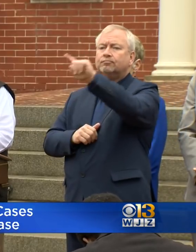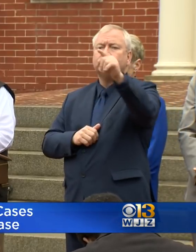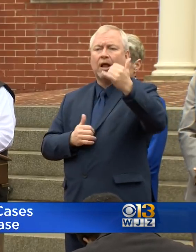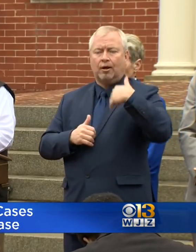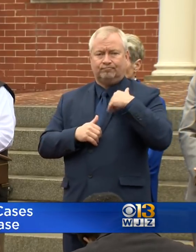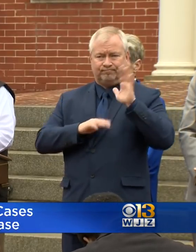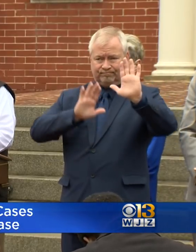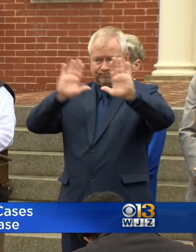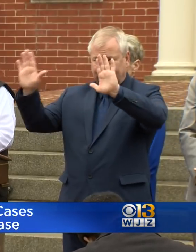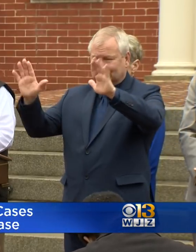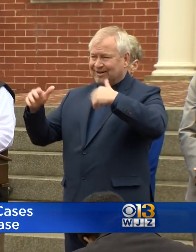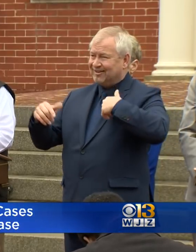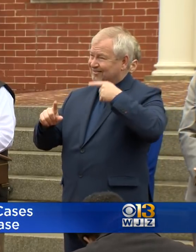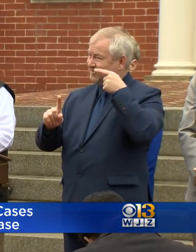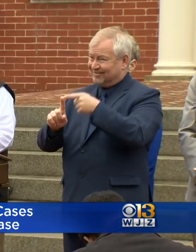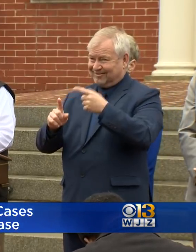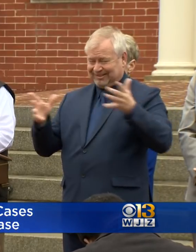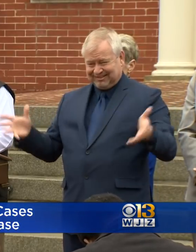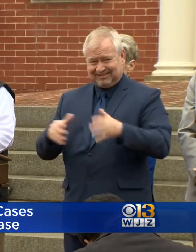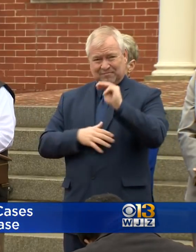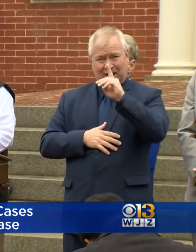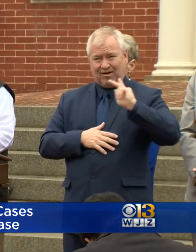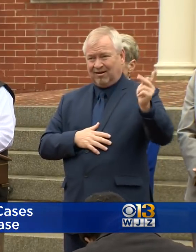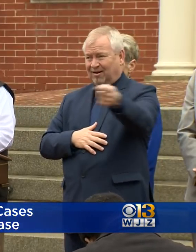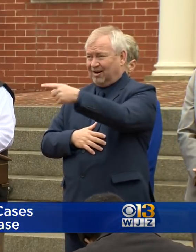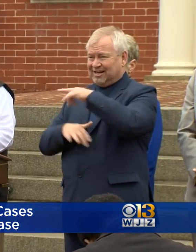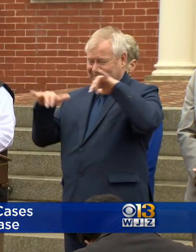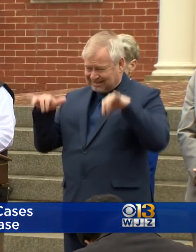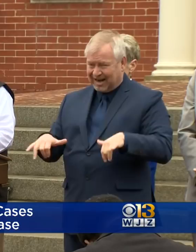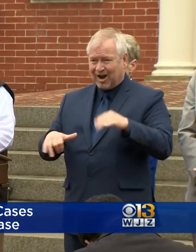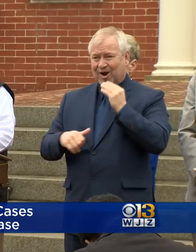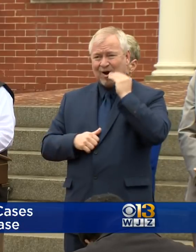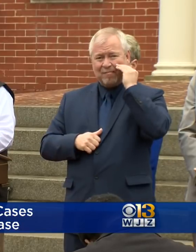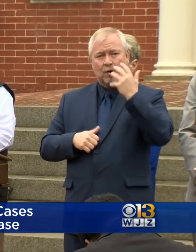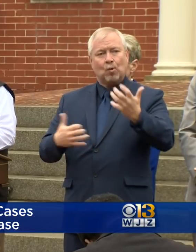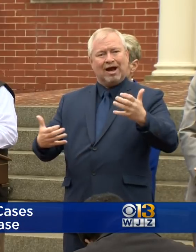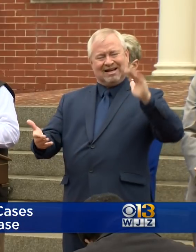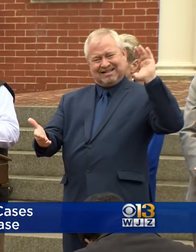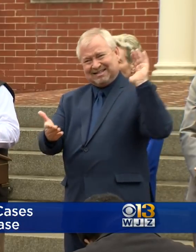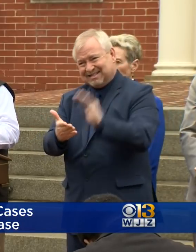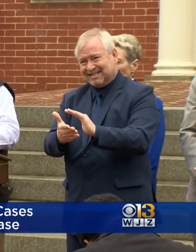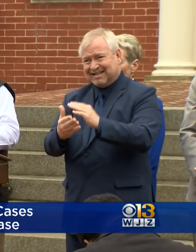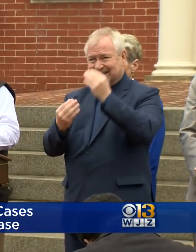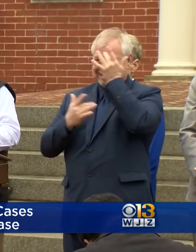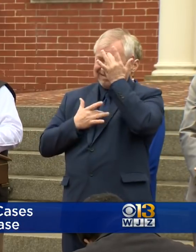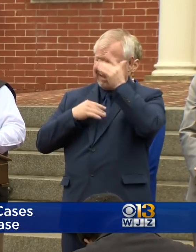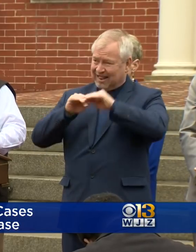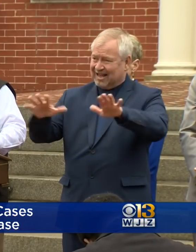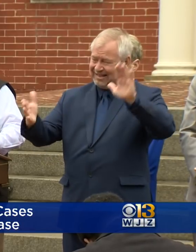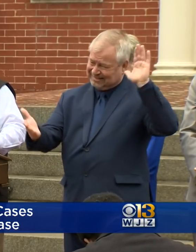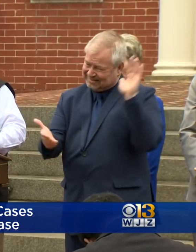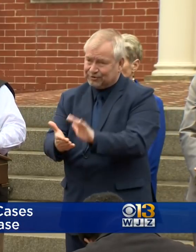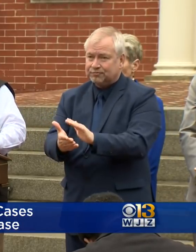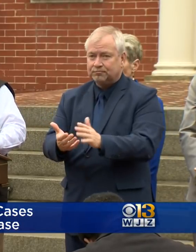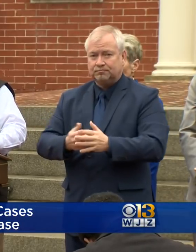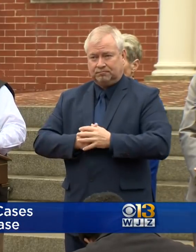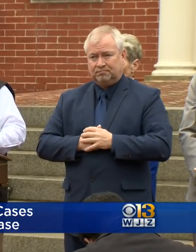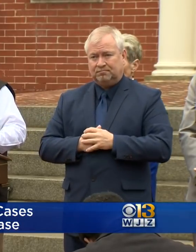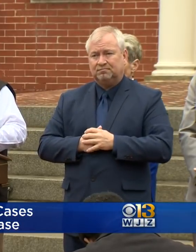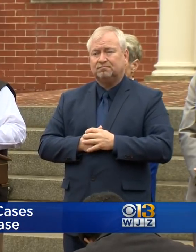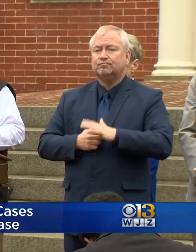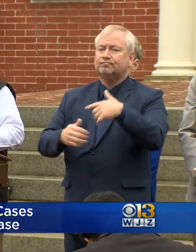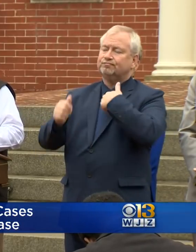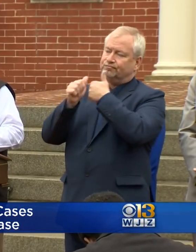home to help us slow the spread of this virus. Following updated CDC